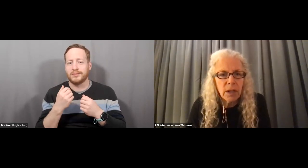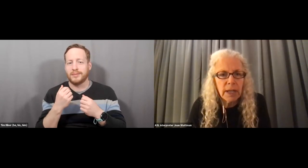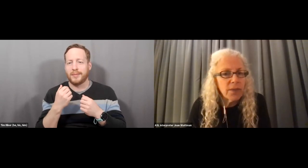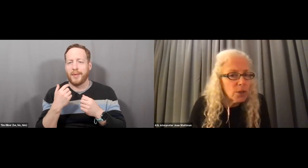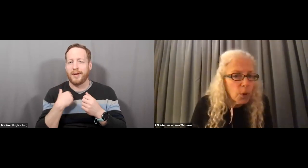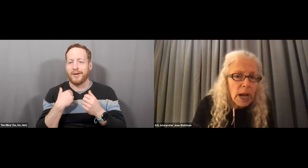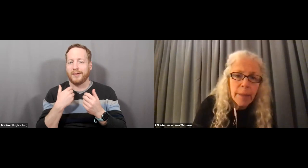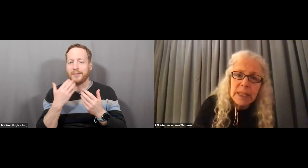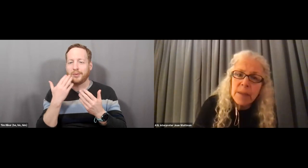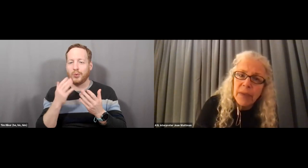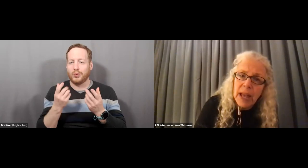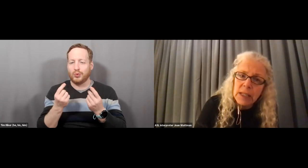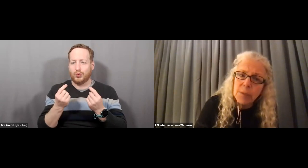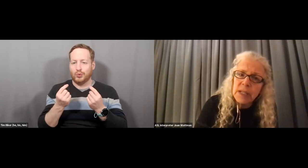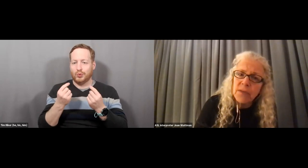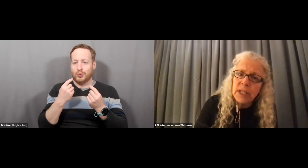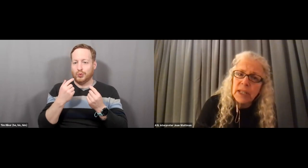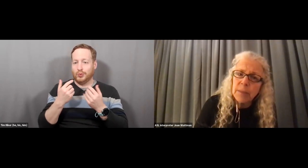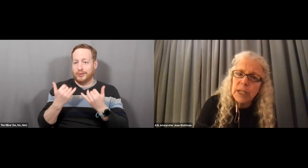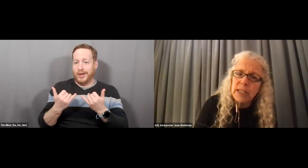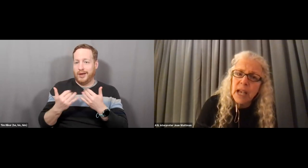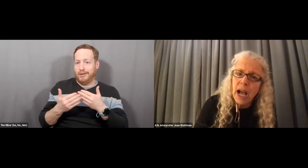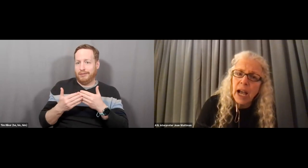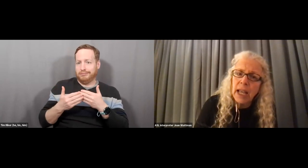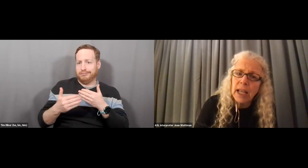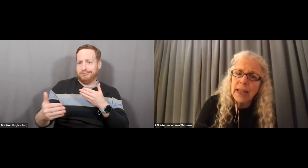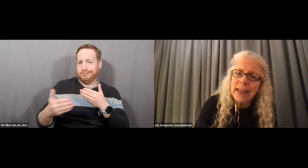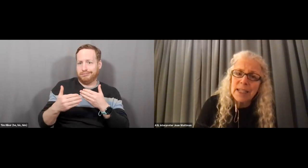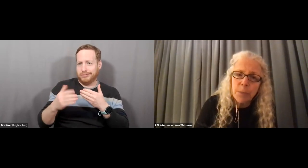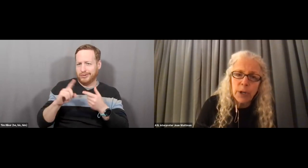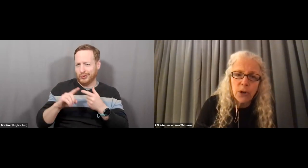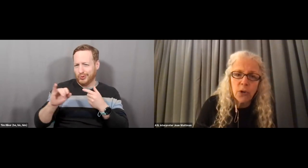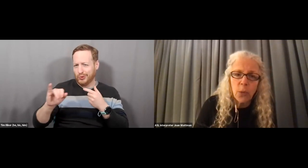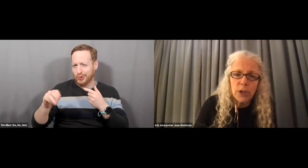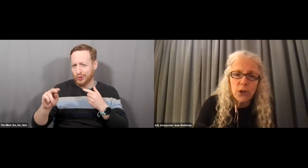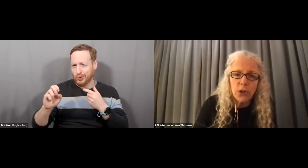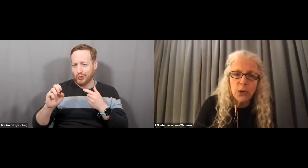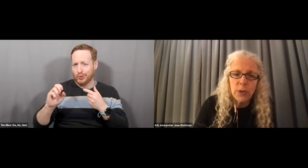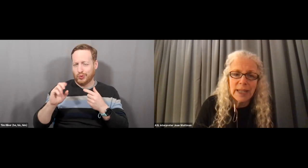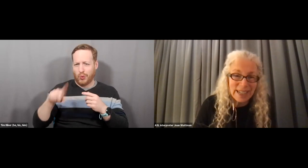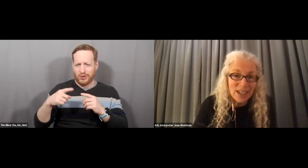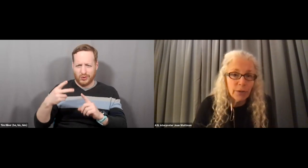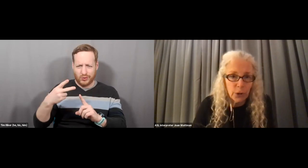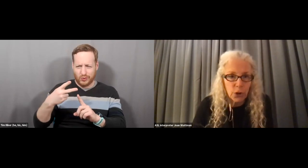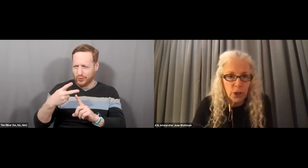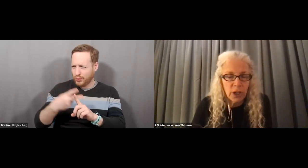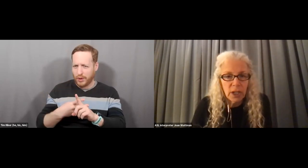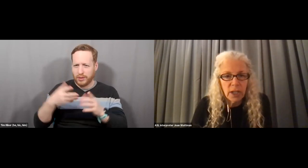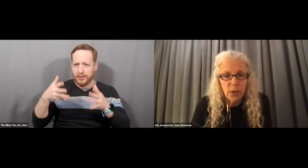If there's more comments about that specifically, because I, at this point, don't know what to do in the near future. We